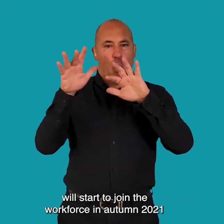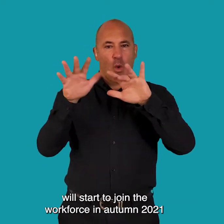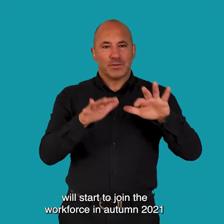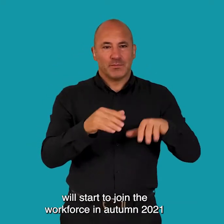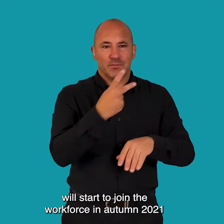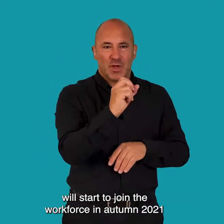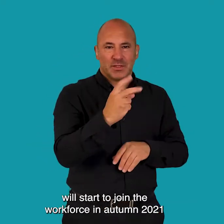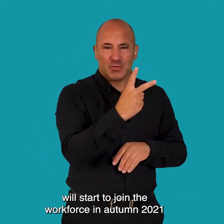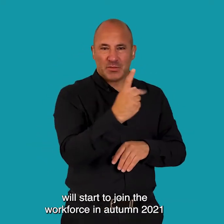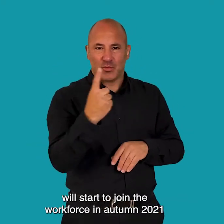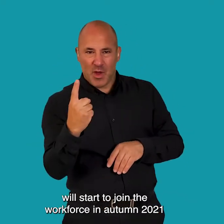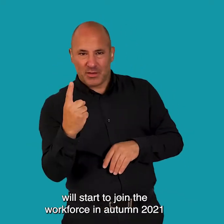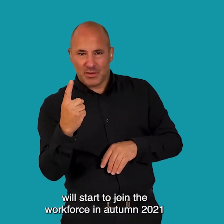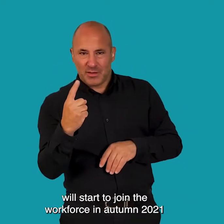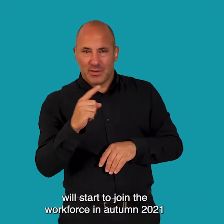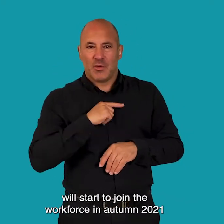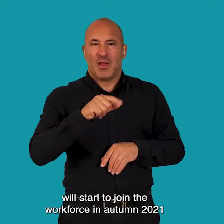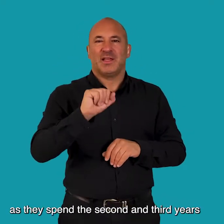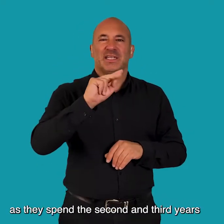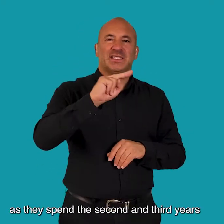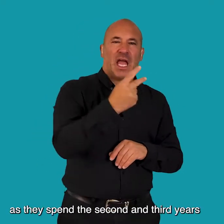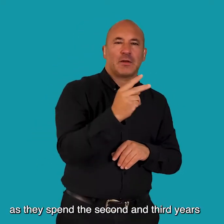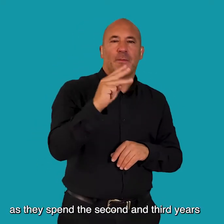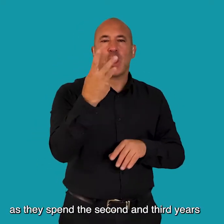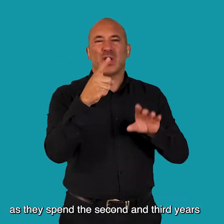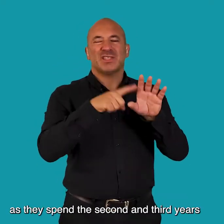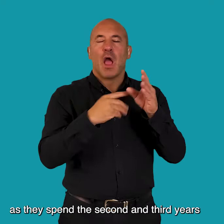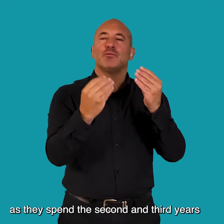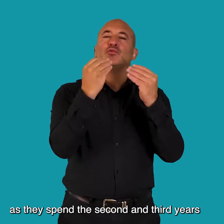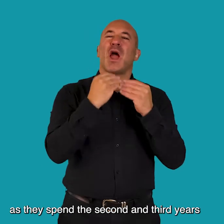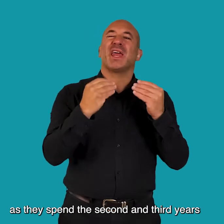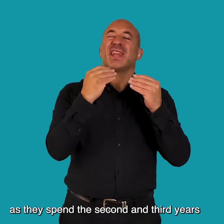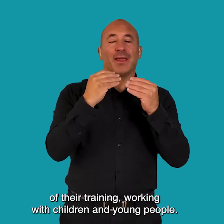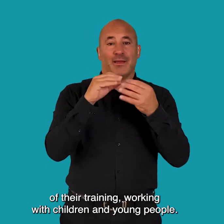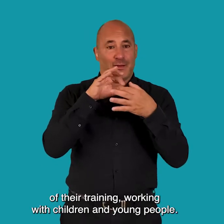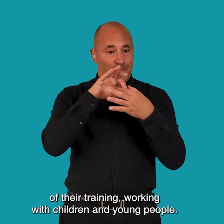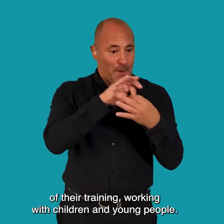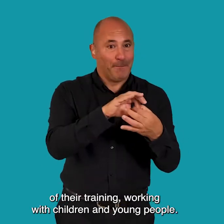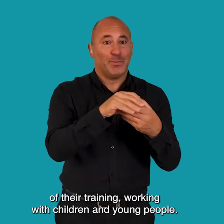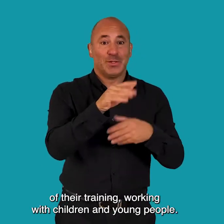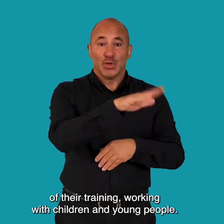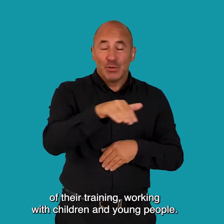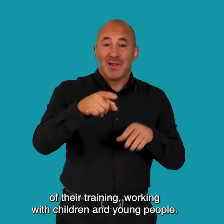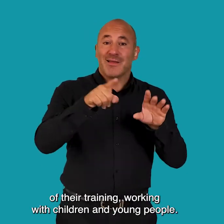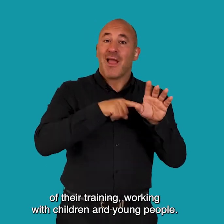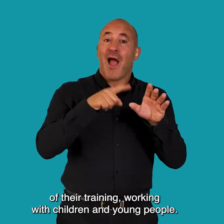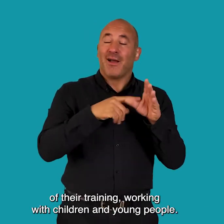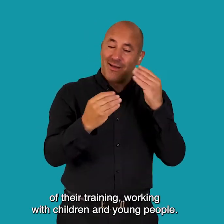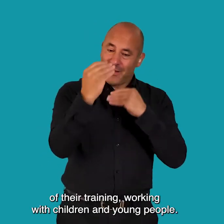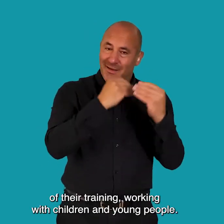autumn 2021. As they spend the second and third years of their training working with children and young